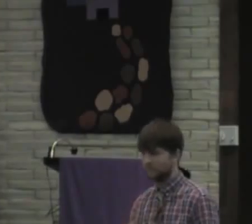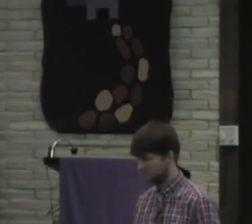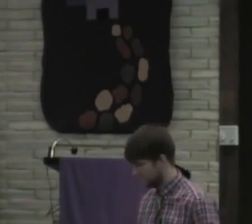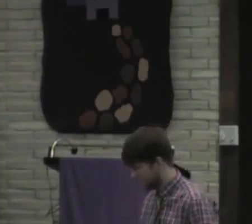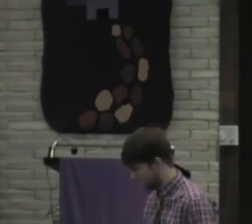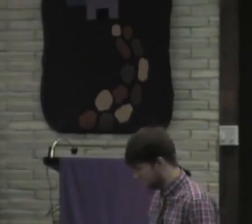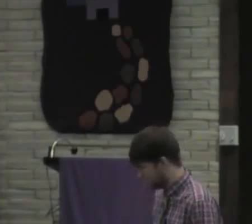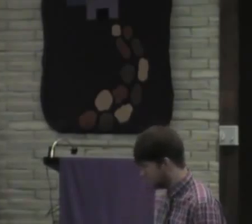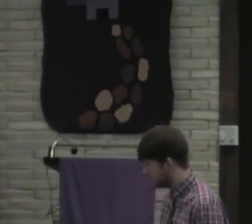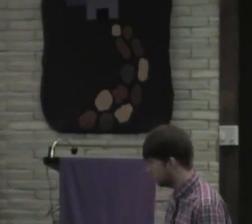Now let's begin.